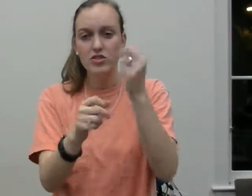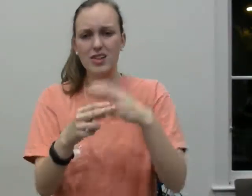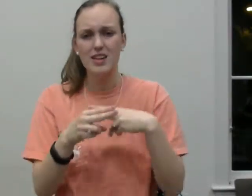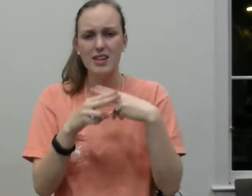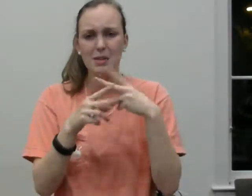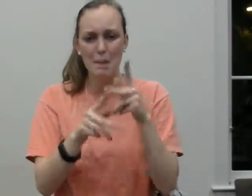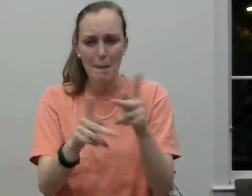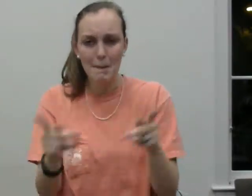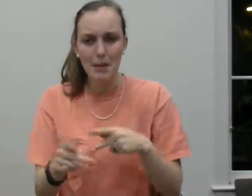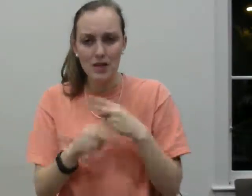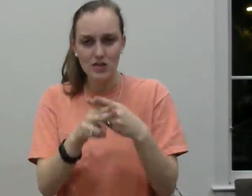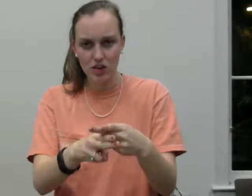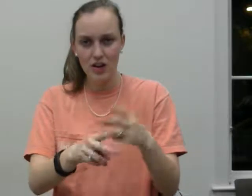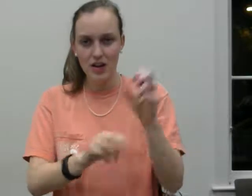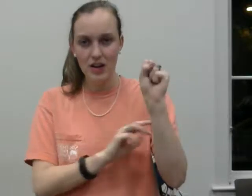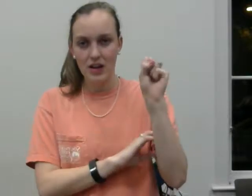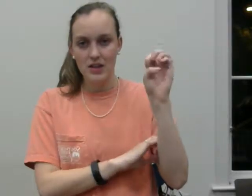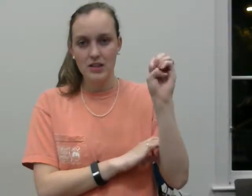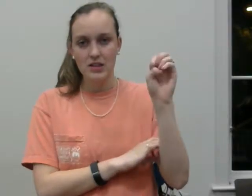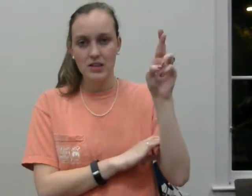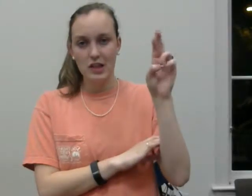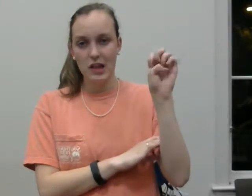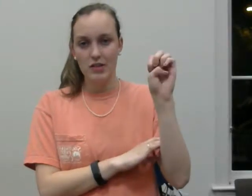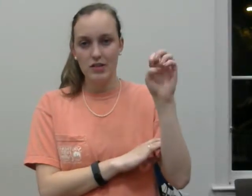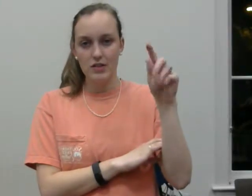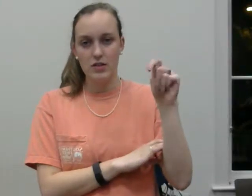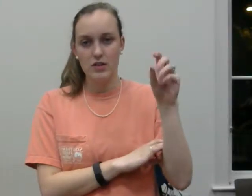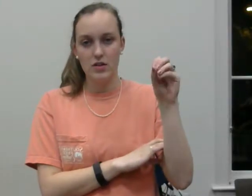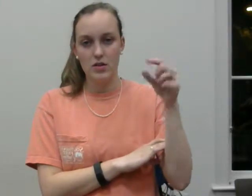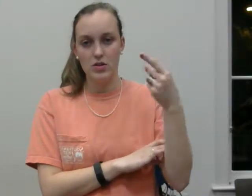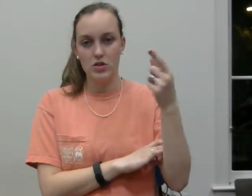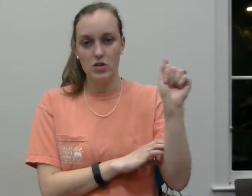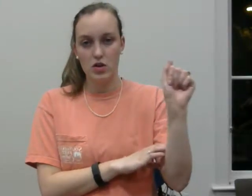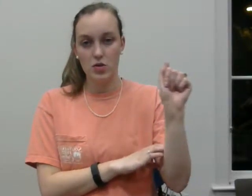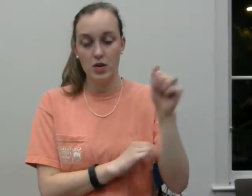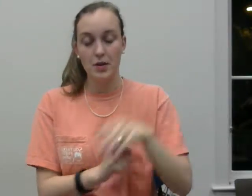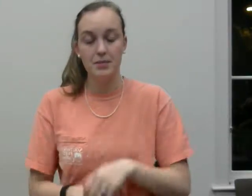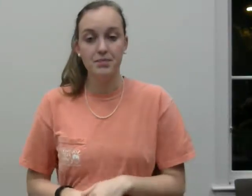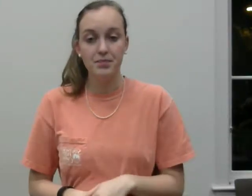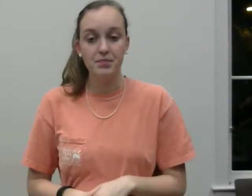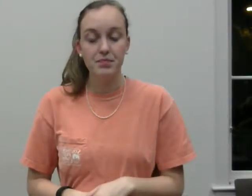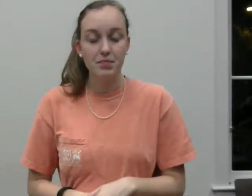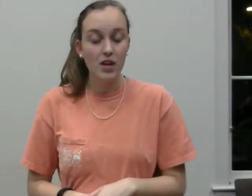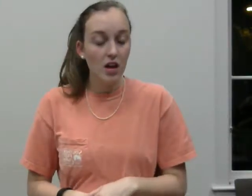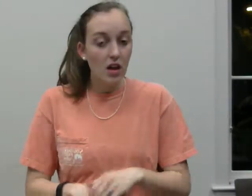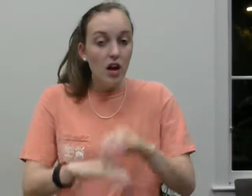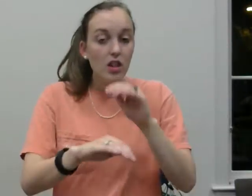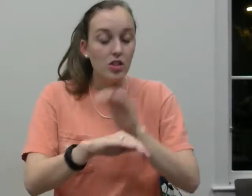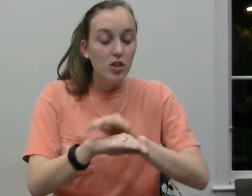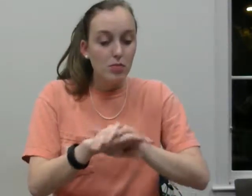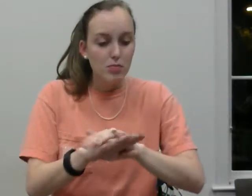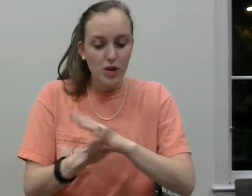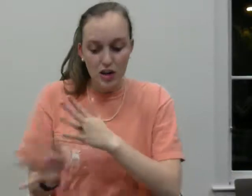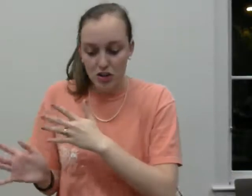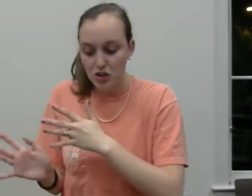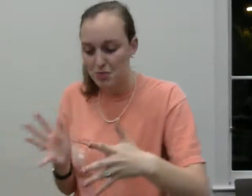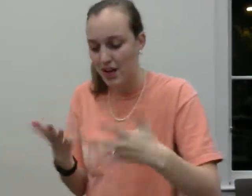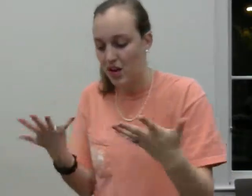Saratoga, right up here in upstate New York. We're going to talk about it. The British strategy, remember, early on in the war, is to capture